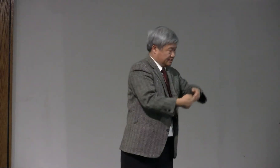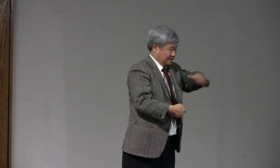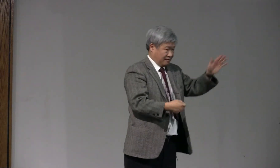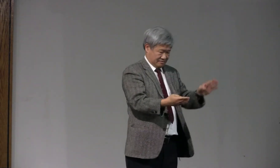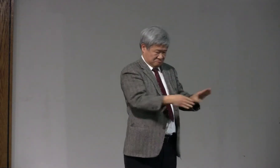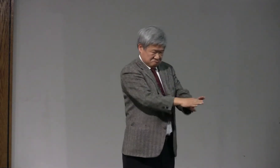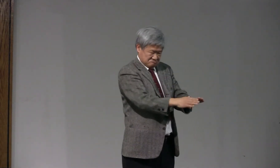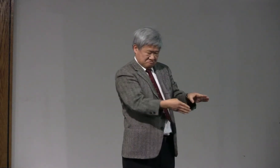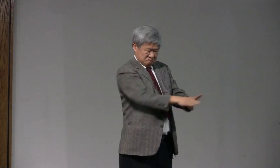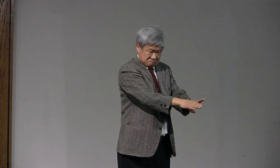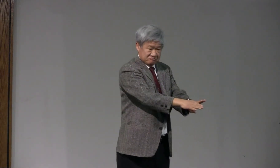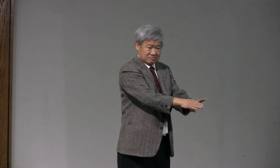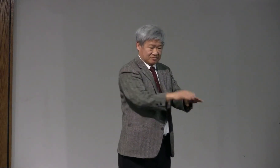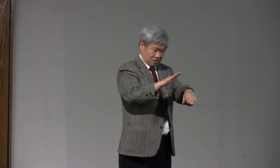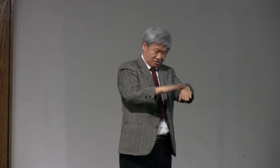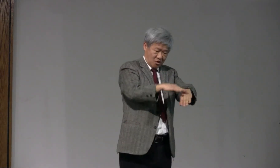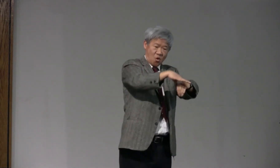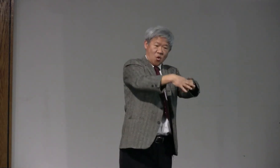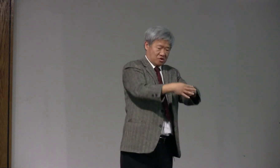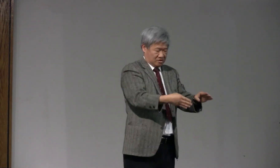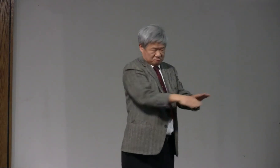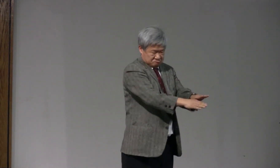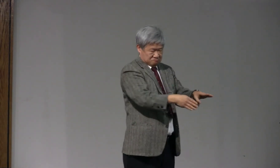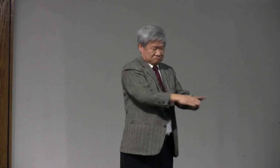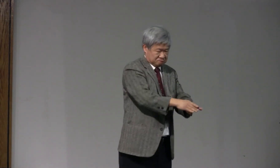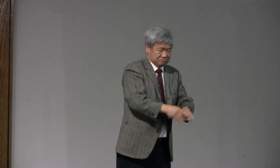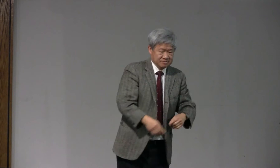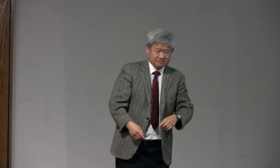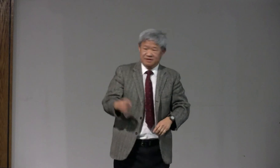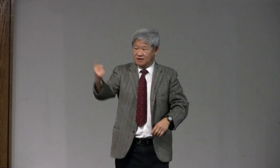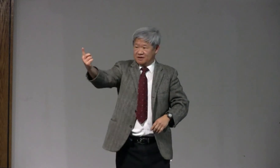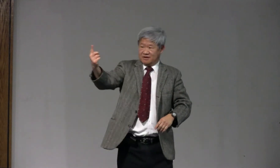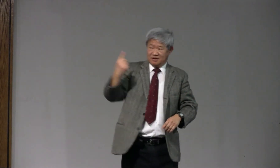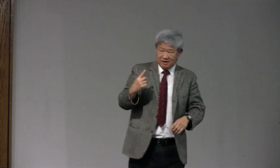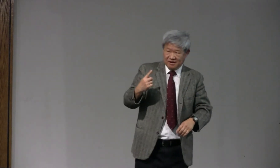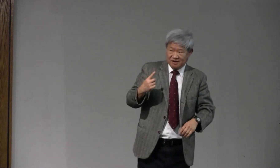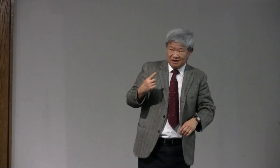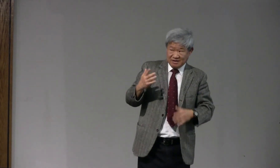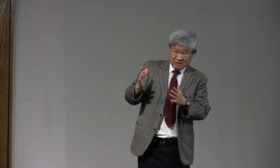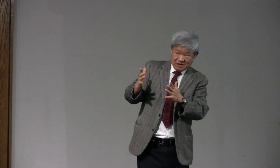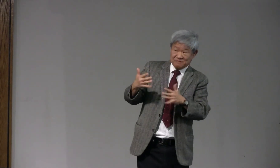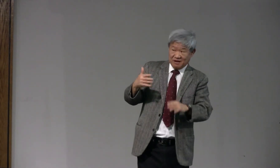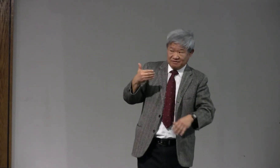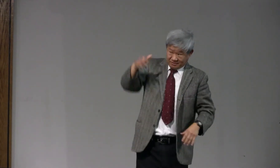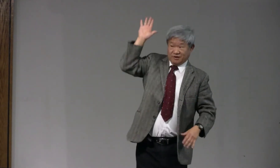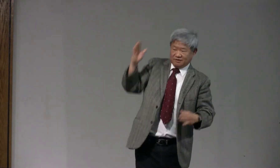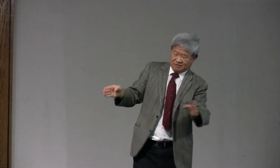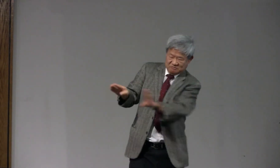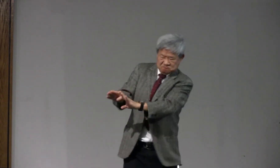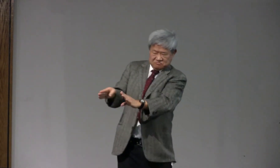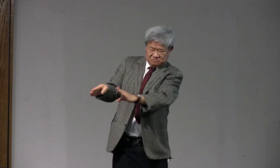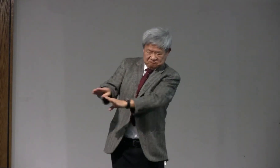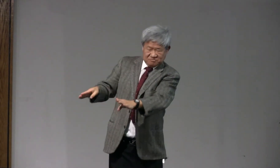those who refuse to listen to you, slam the door in your face because you talk about religion.